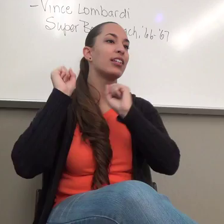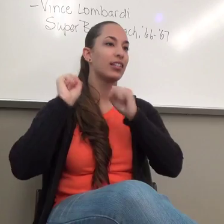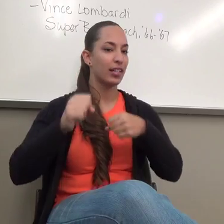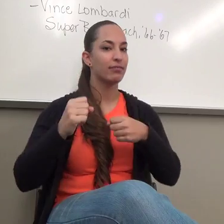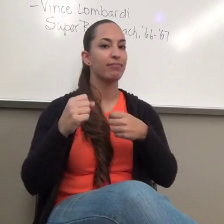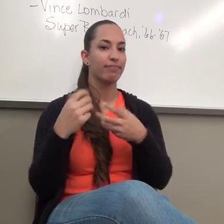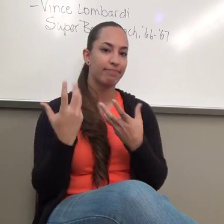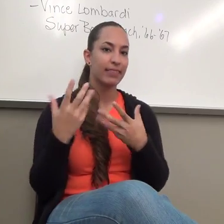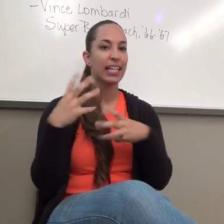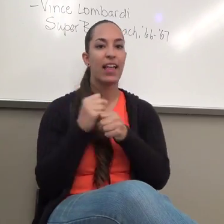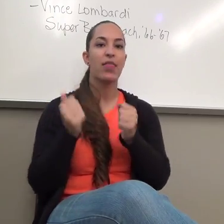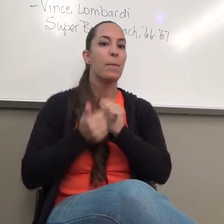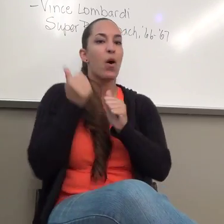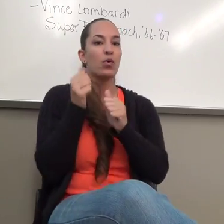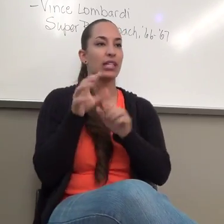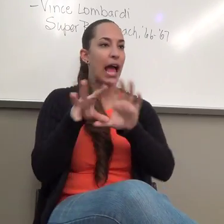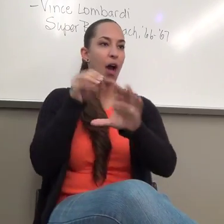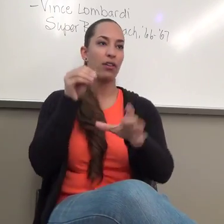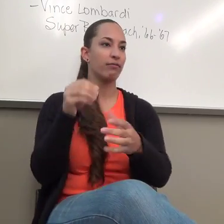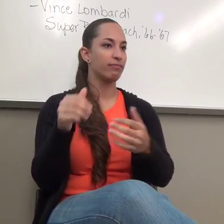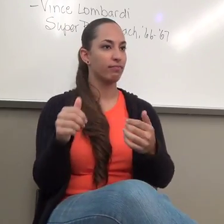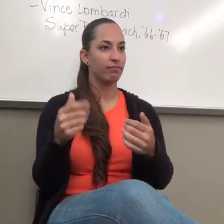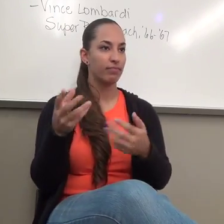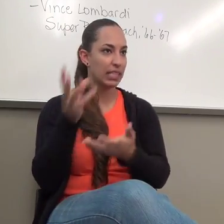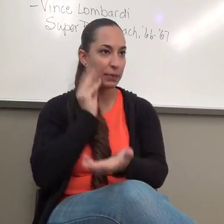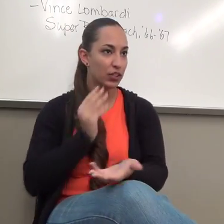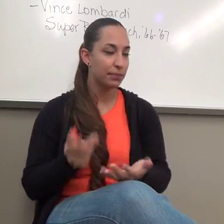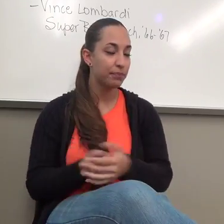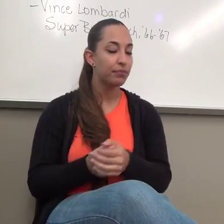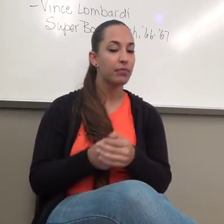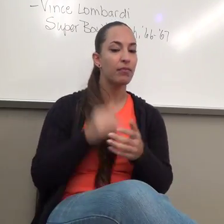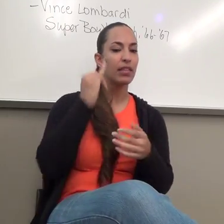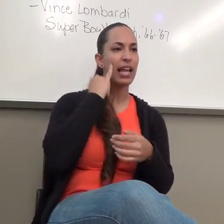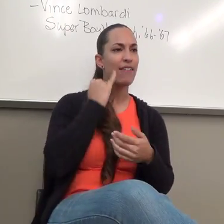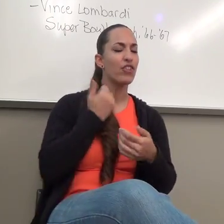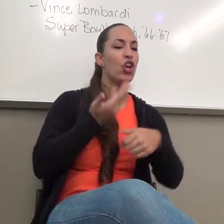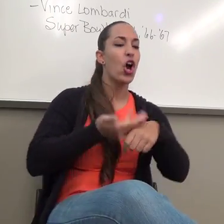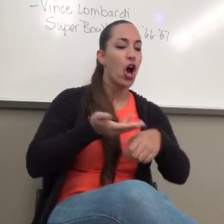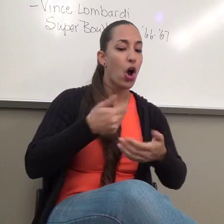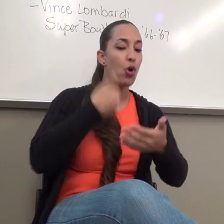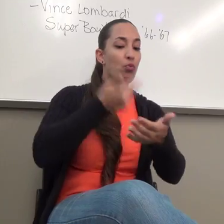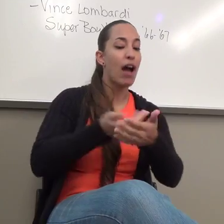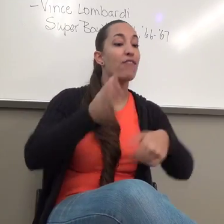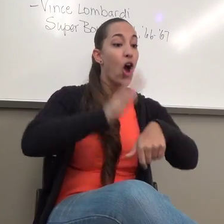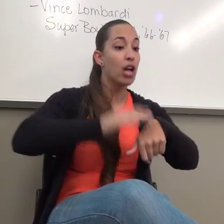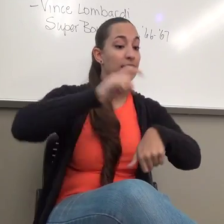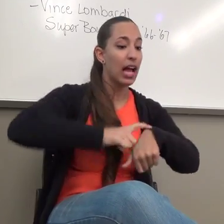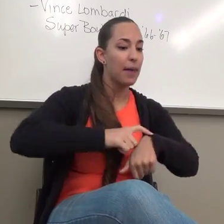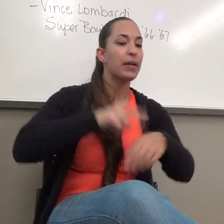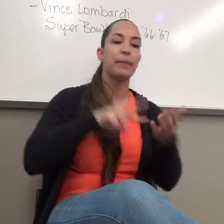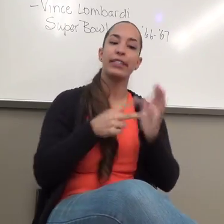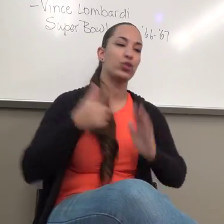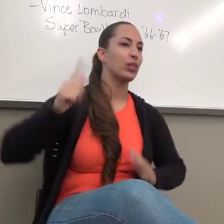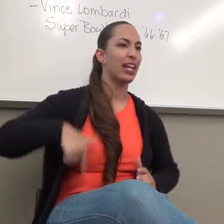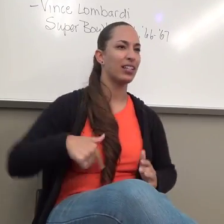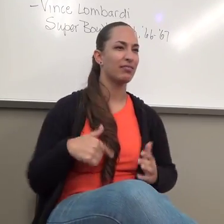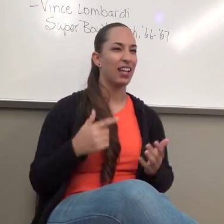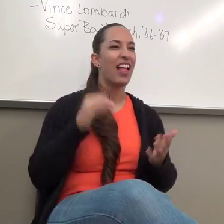late. That's the one that our brains kind of don't want to, they say, what? So what is that saying? If